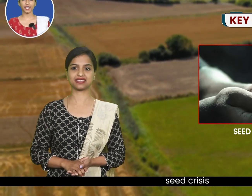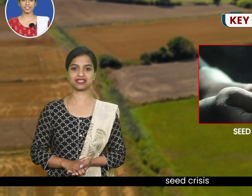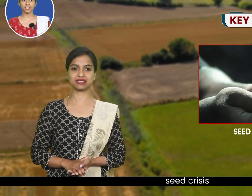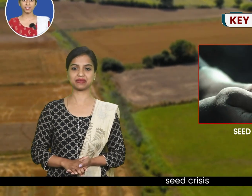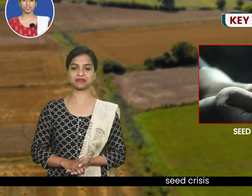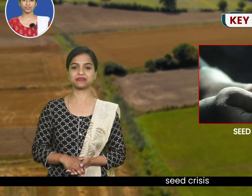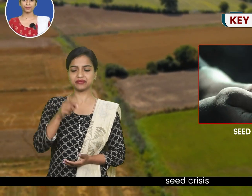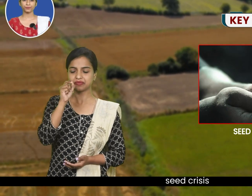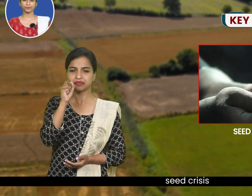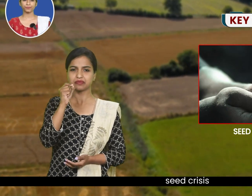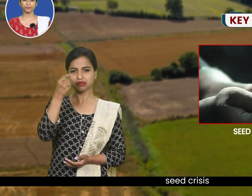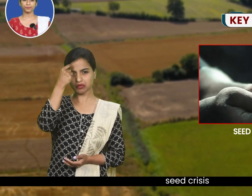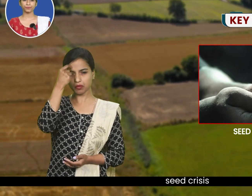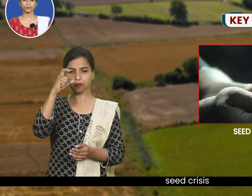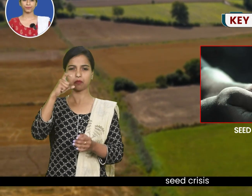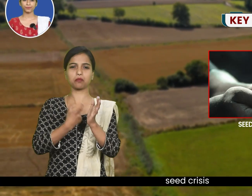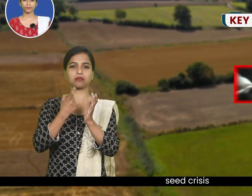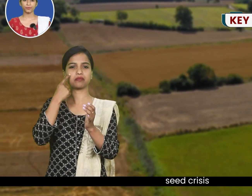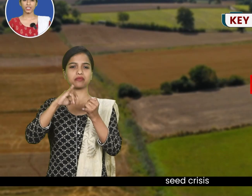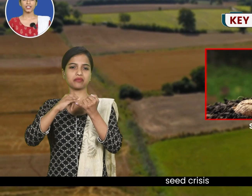seed crisis,